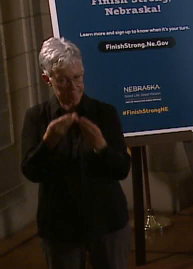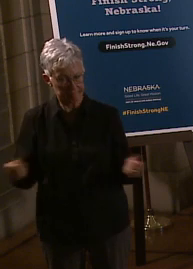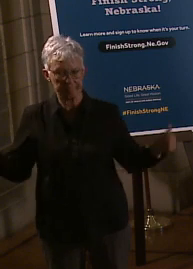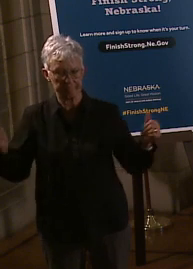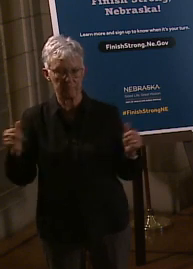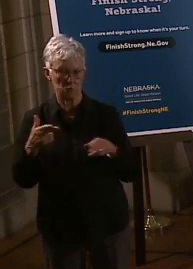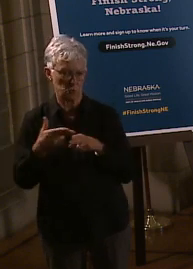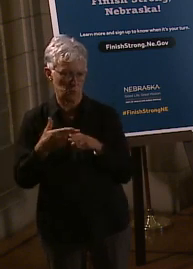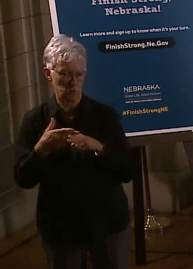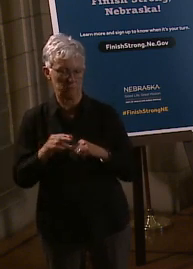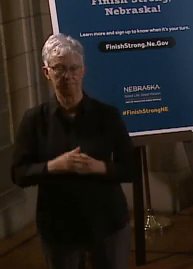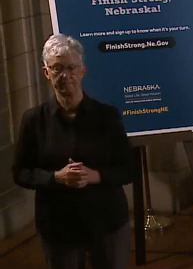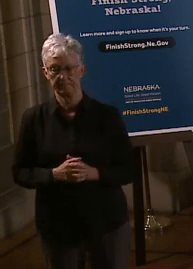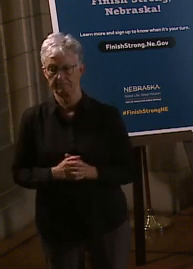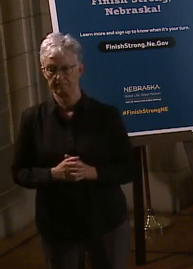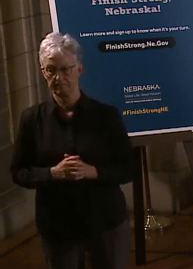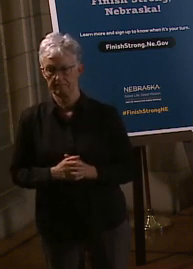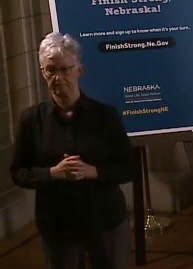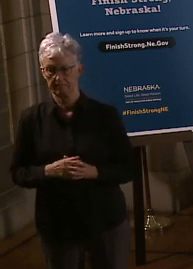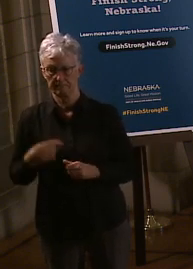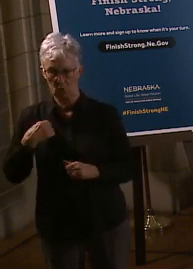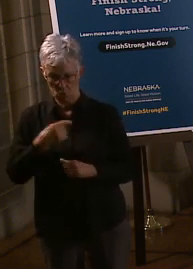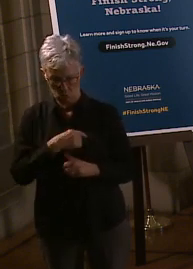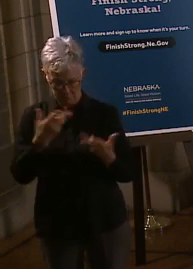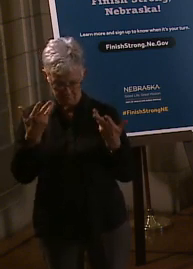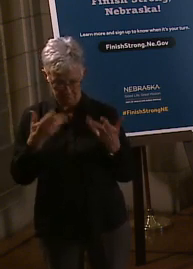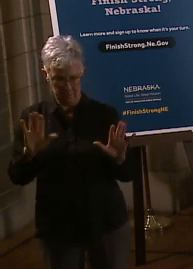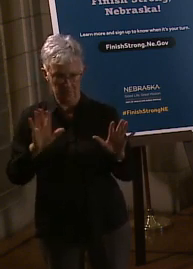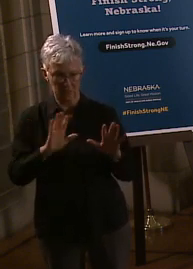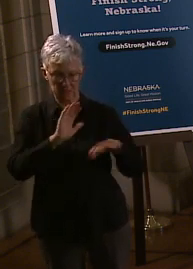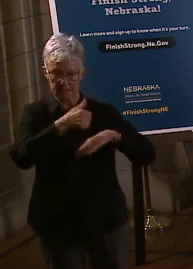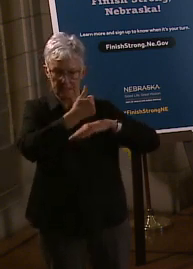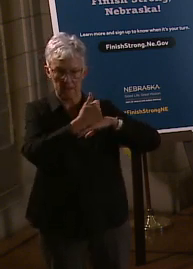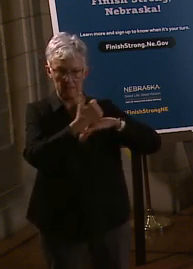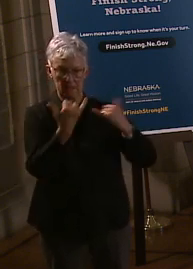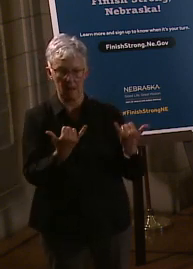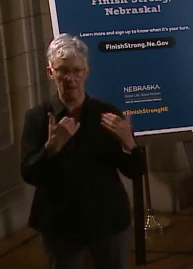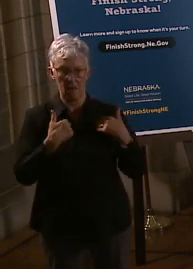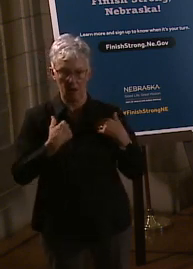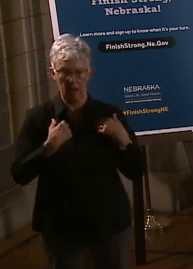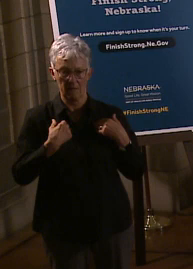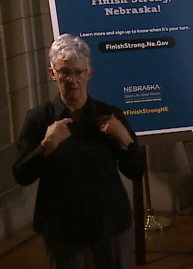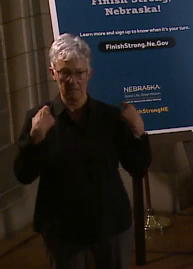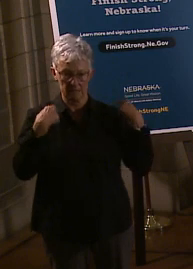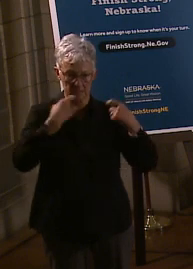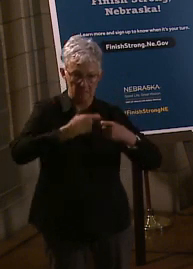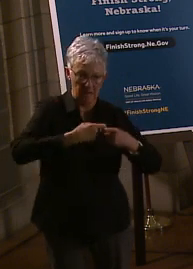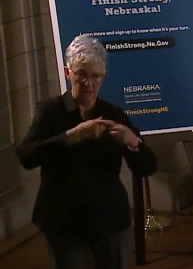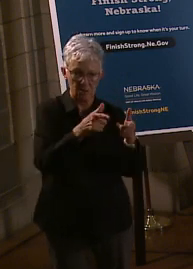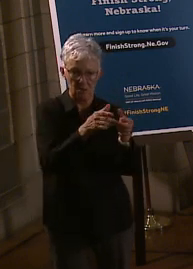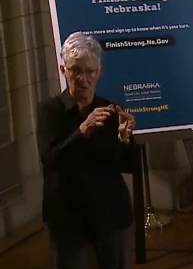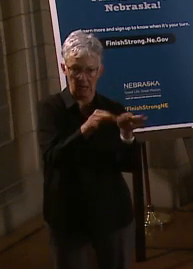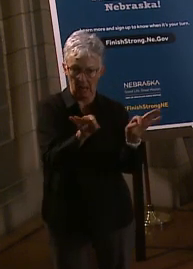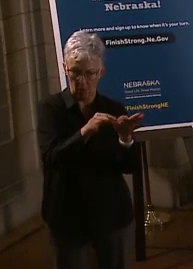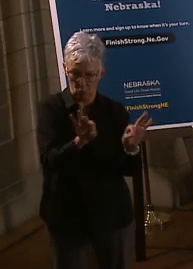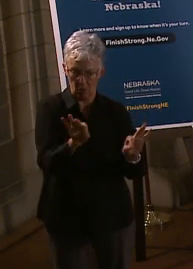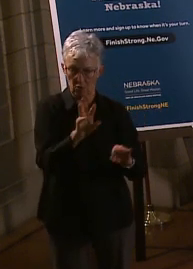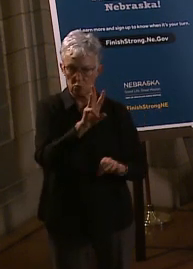to you last. We did launch the Spanish site, and so you will still go to the same site,